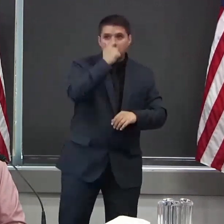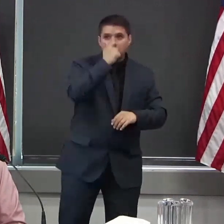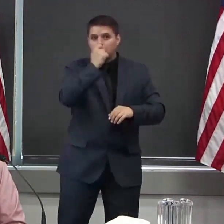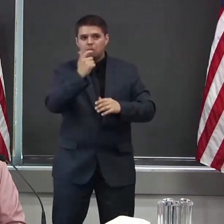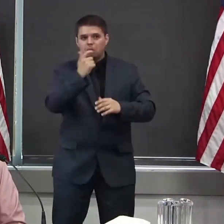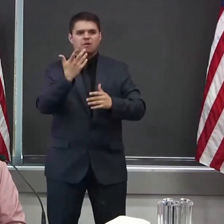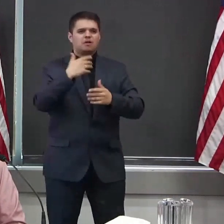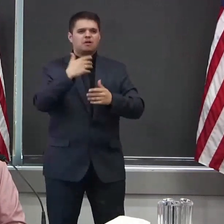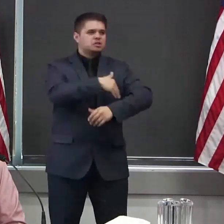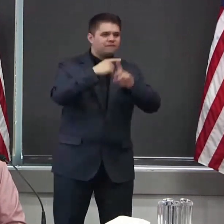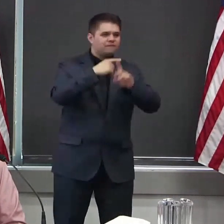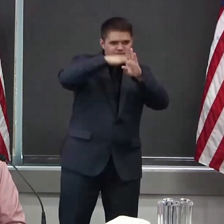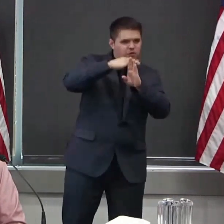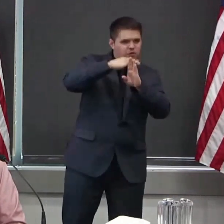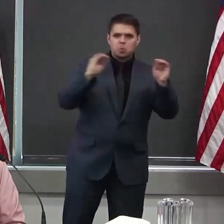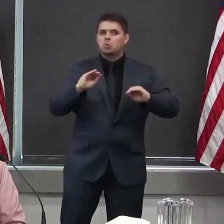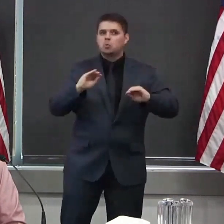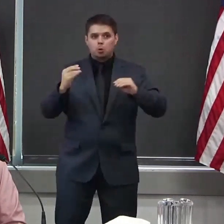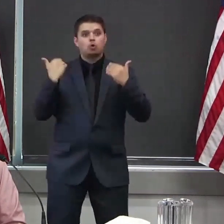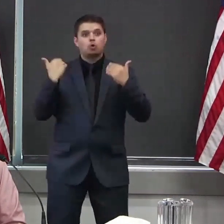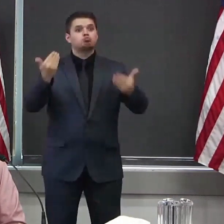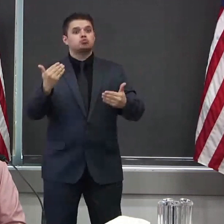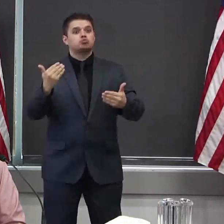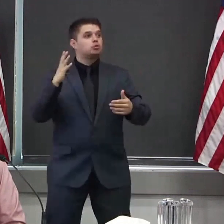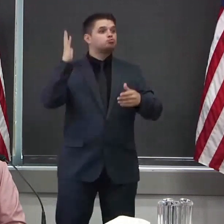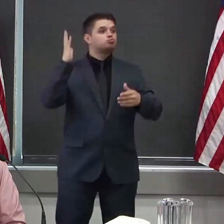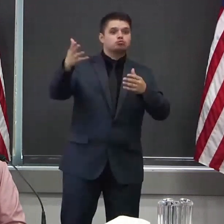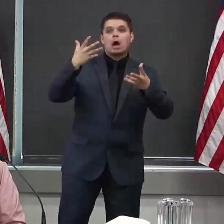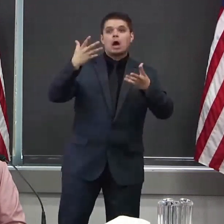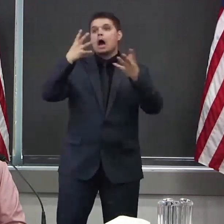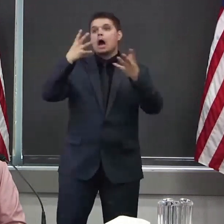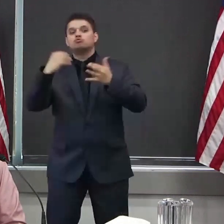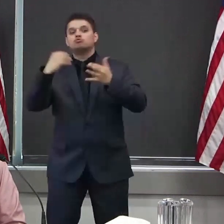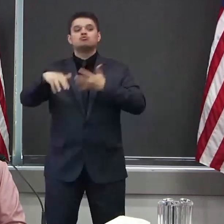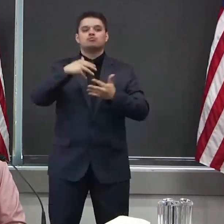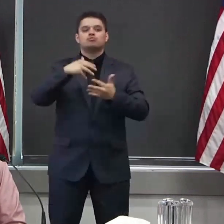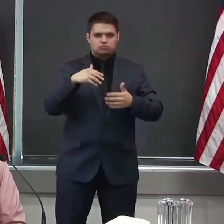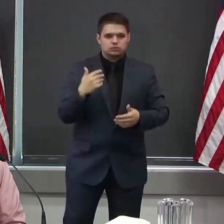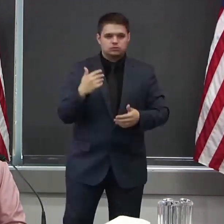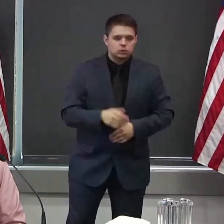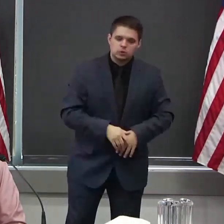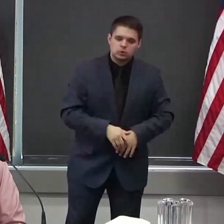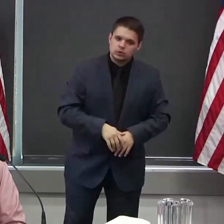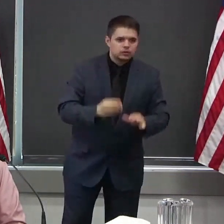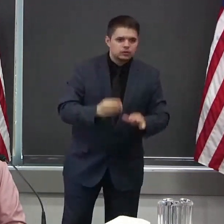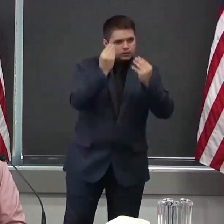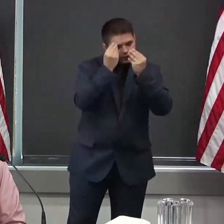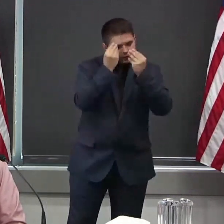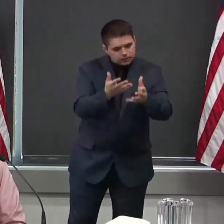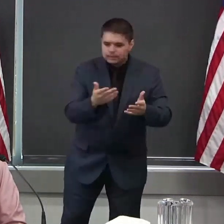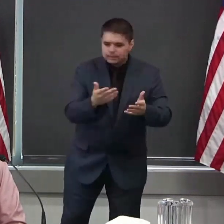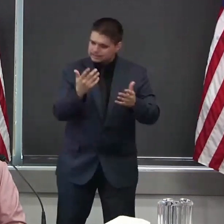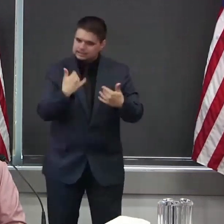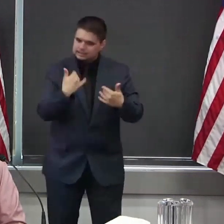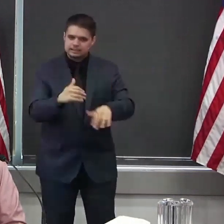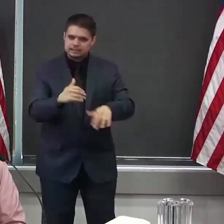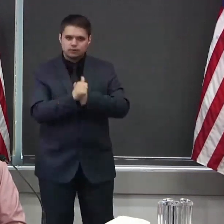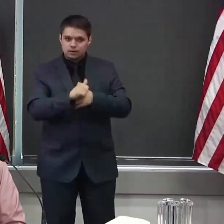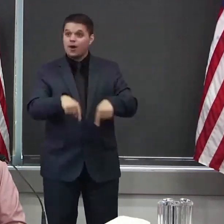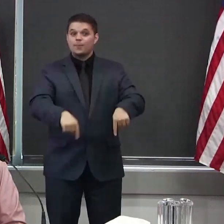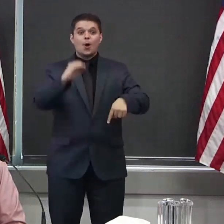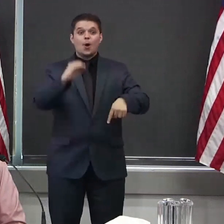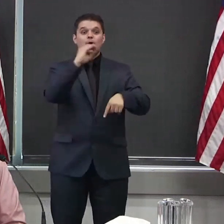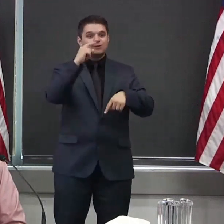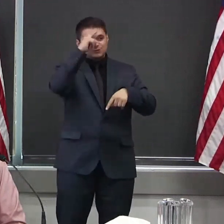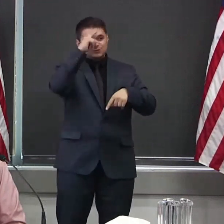move your activities outside, do so. We're very good at doing that in Oregon in the summer. Find ways to stay socially connected to the